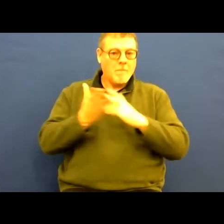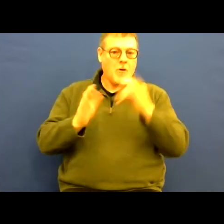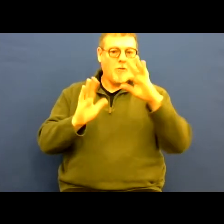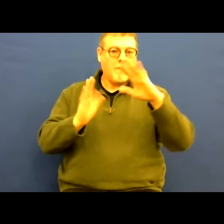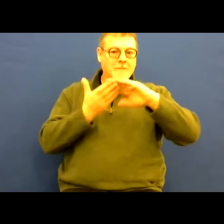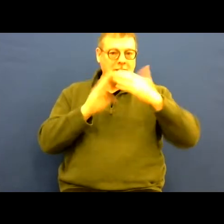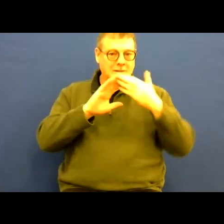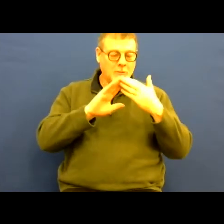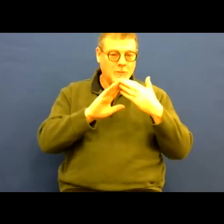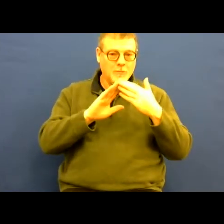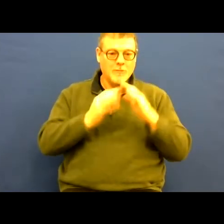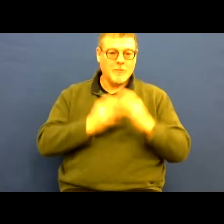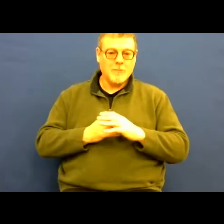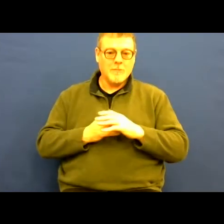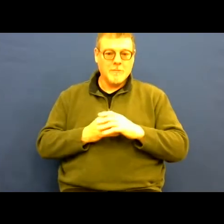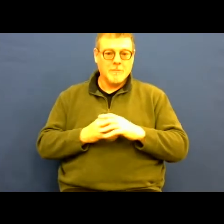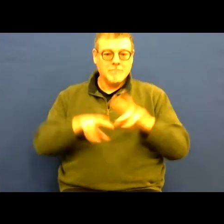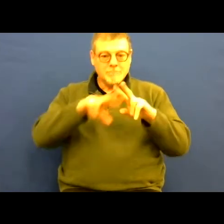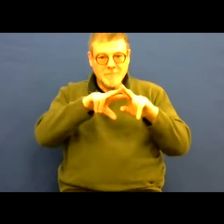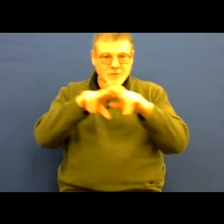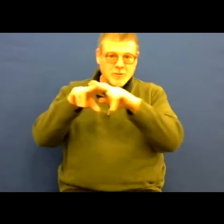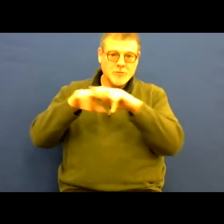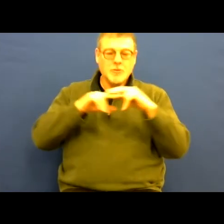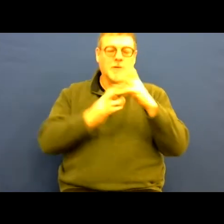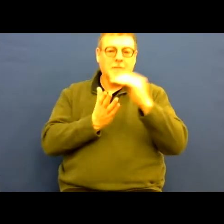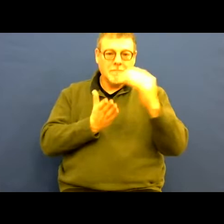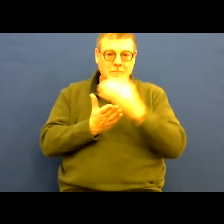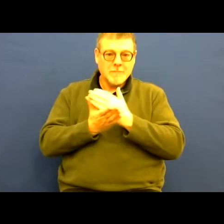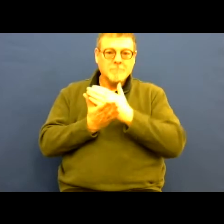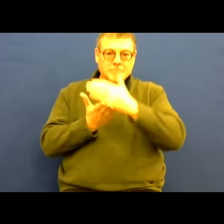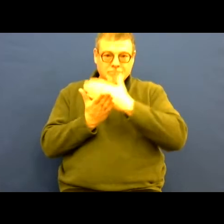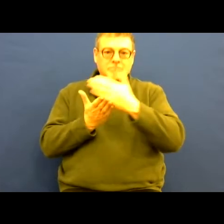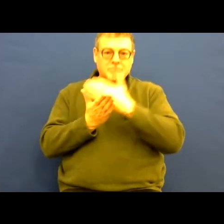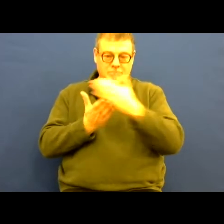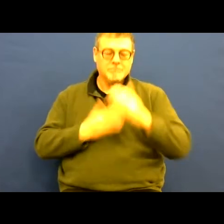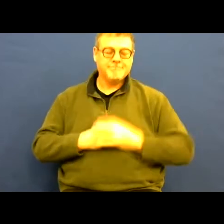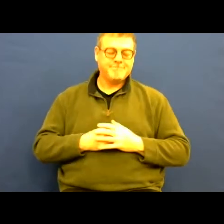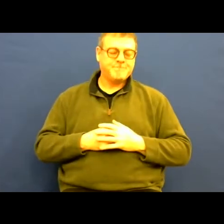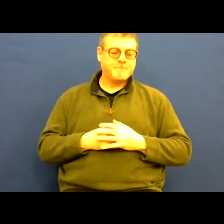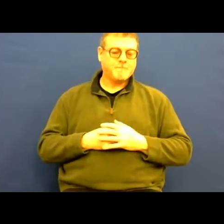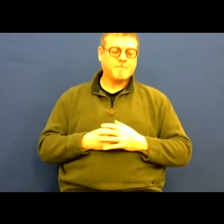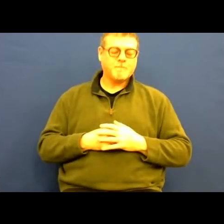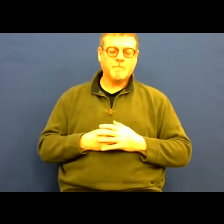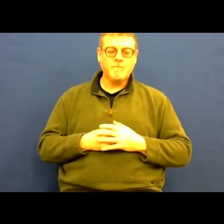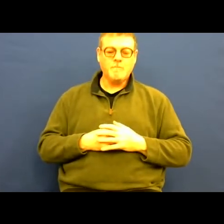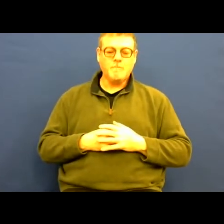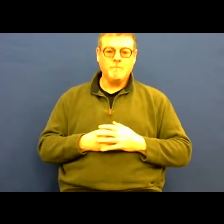town's salt and or snow and ice removal. So.